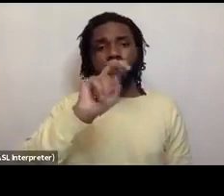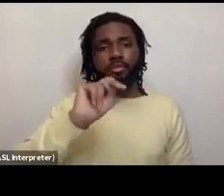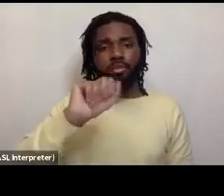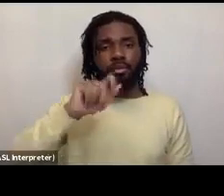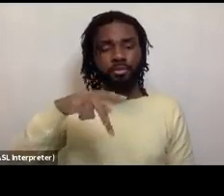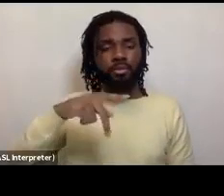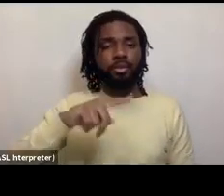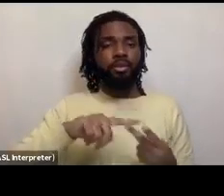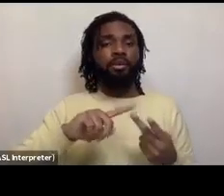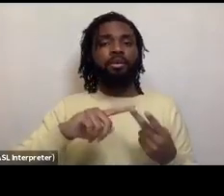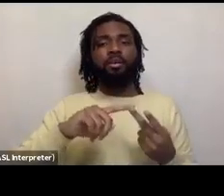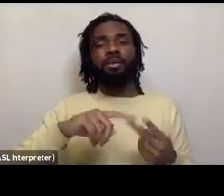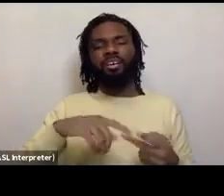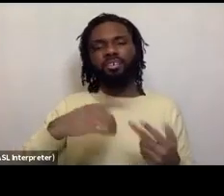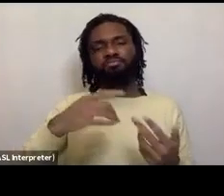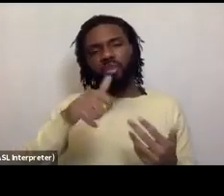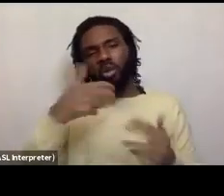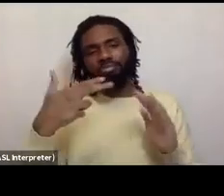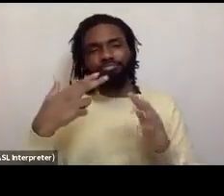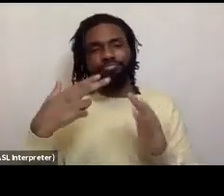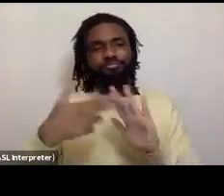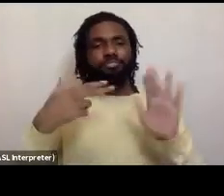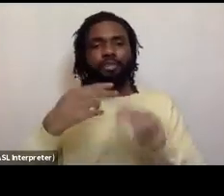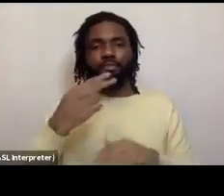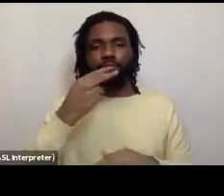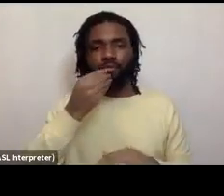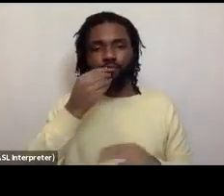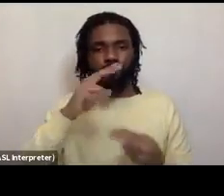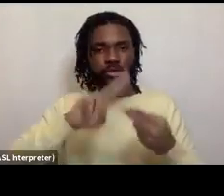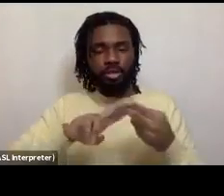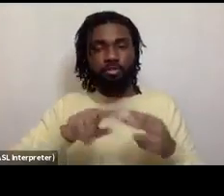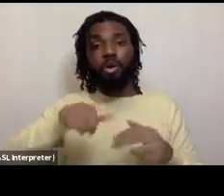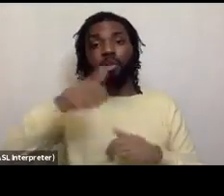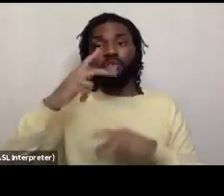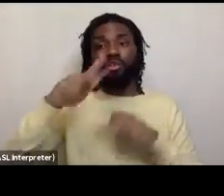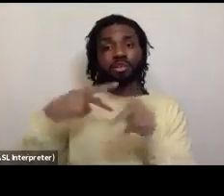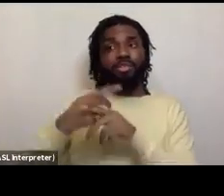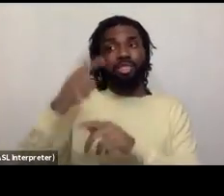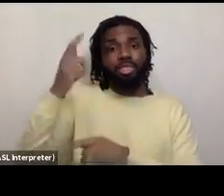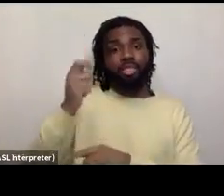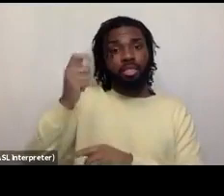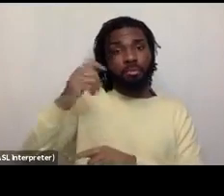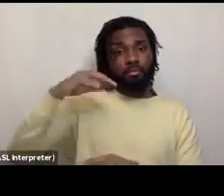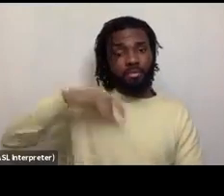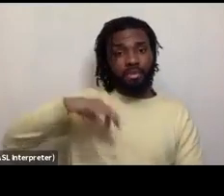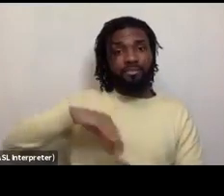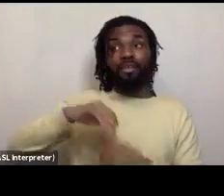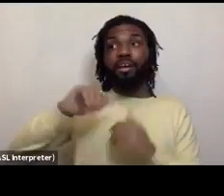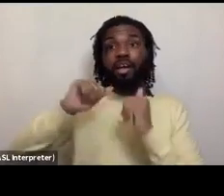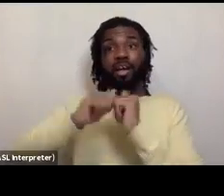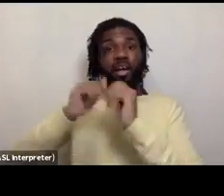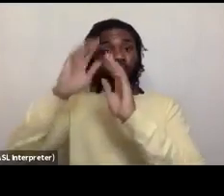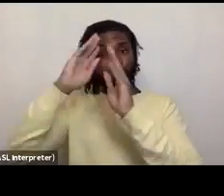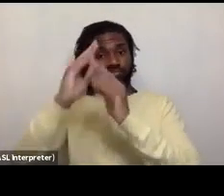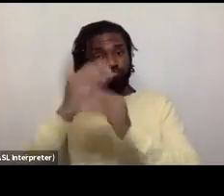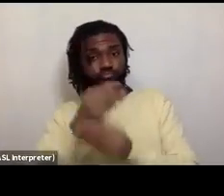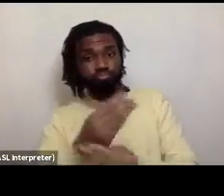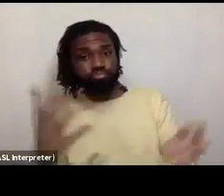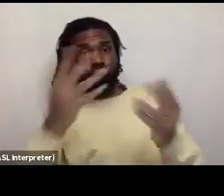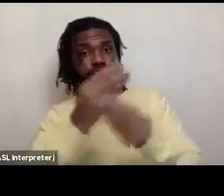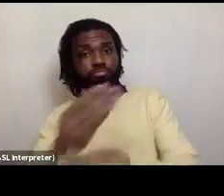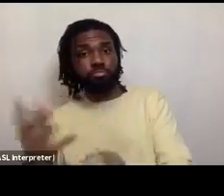stamps, as many people know it, or other kinds of benefits. The way that those are administered and provided